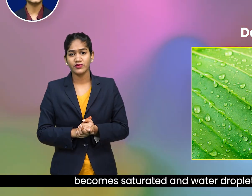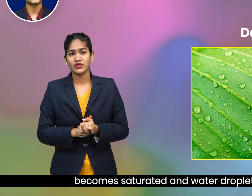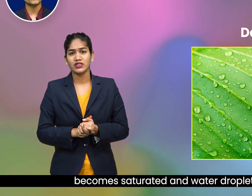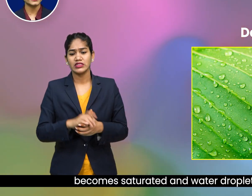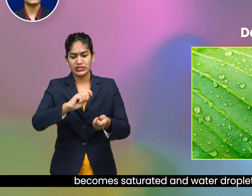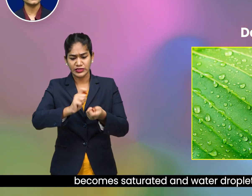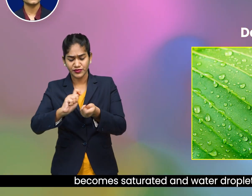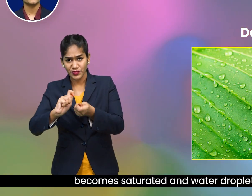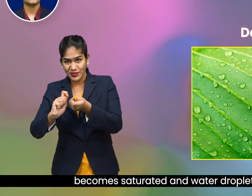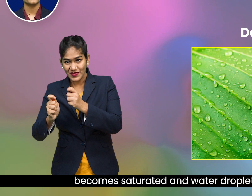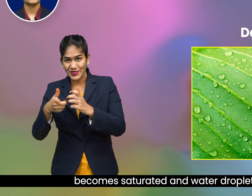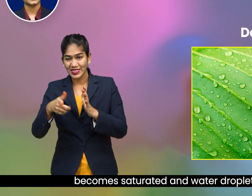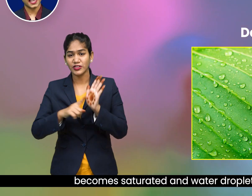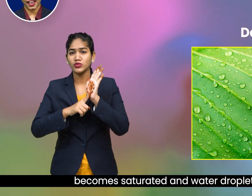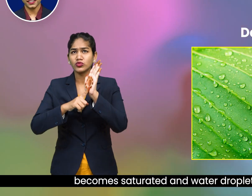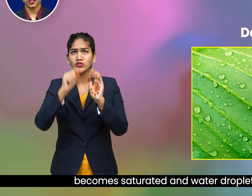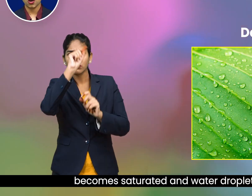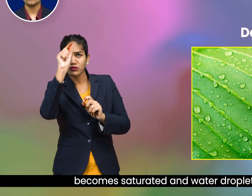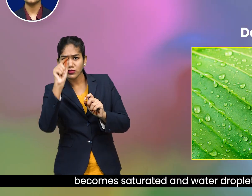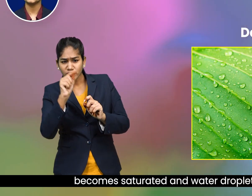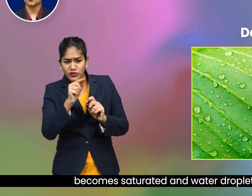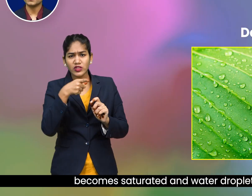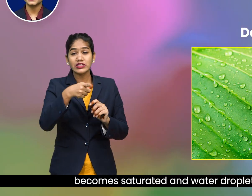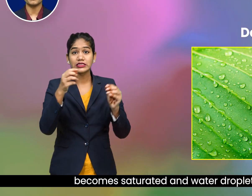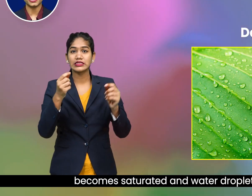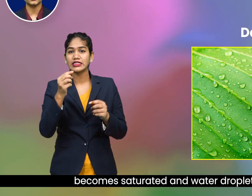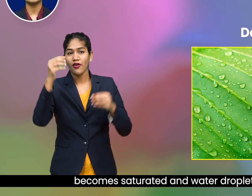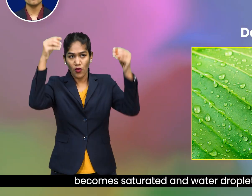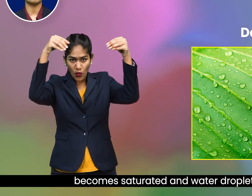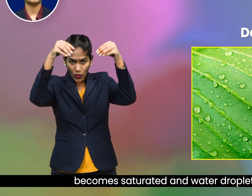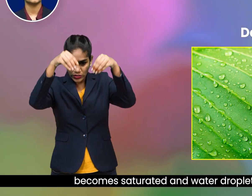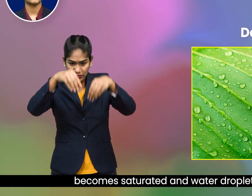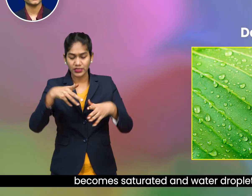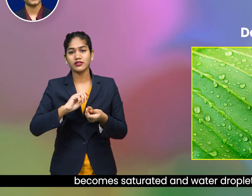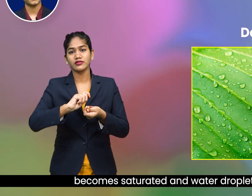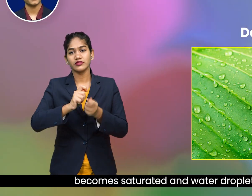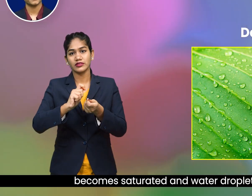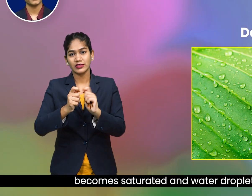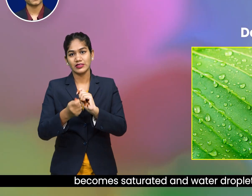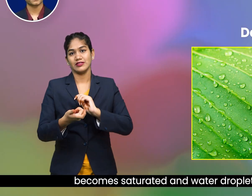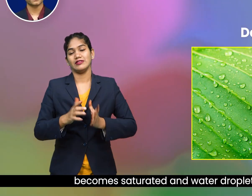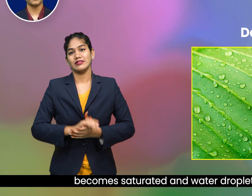becomes saturated and water droplets begin to form.